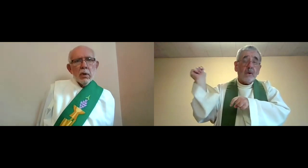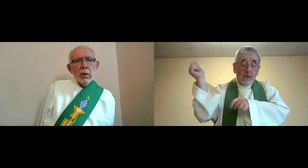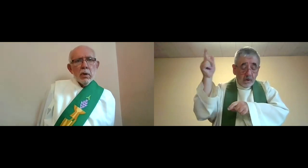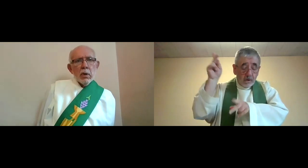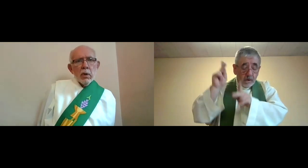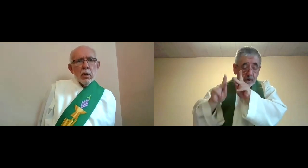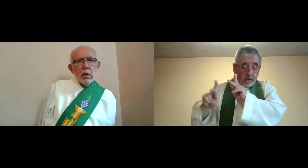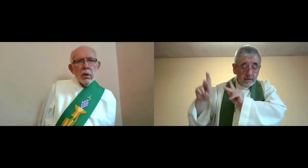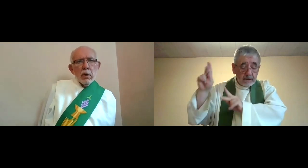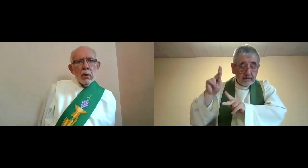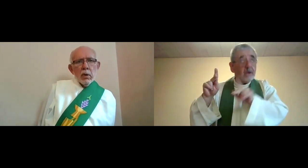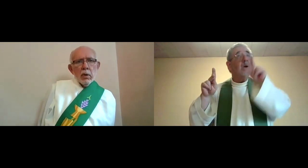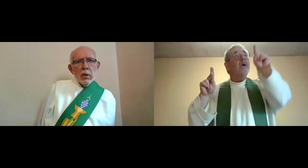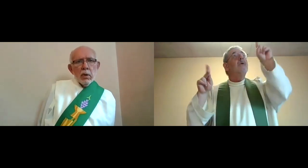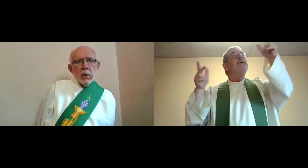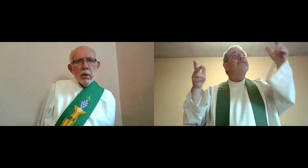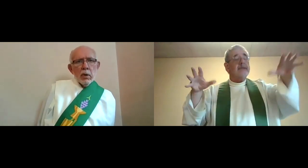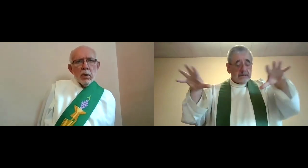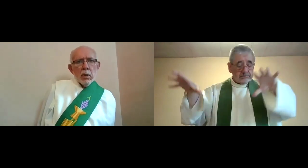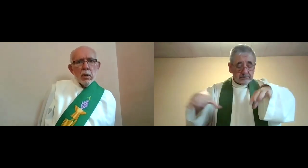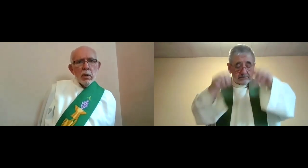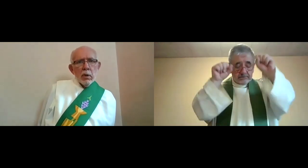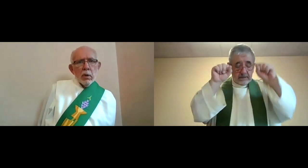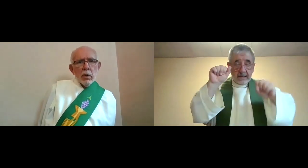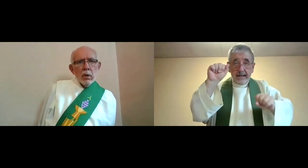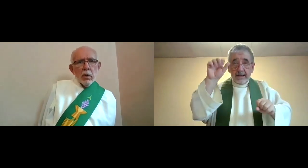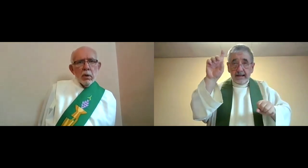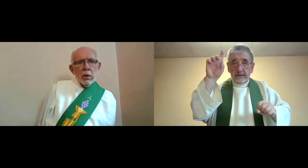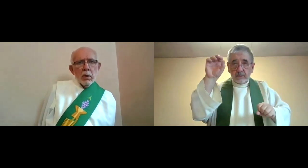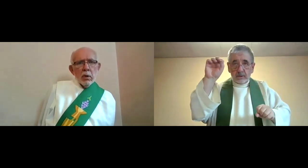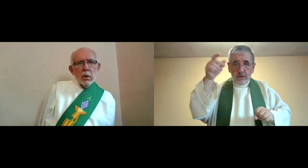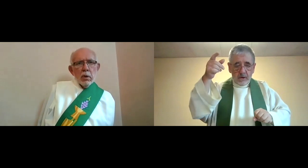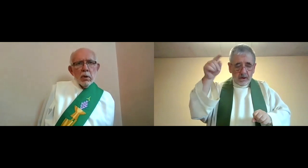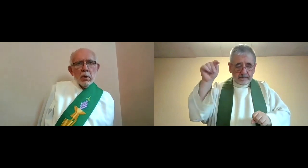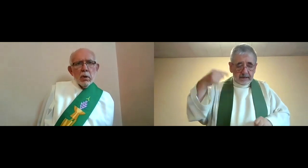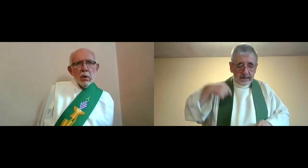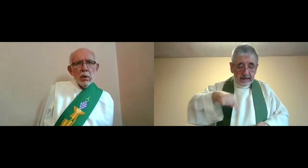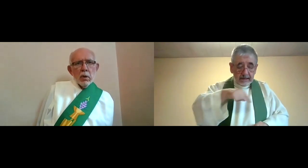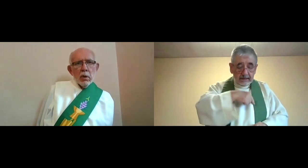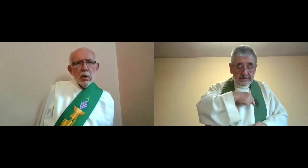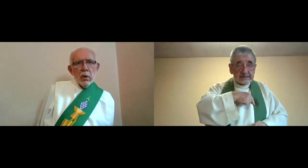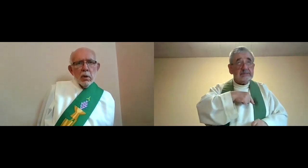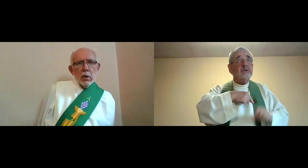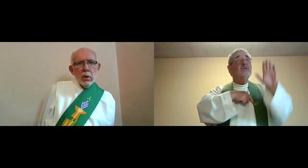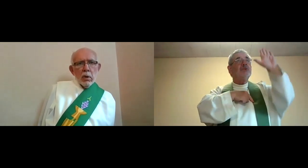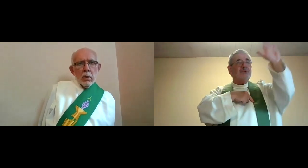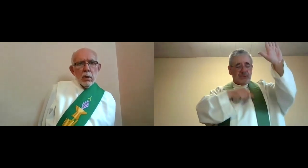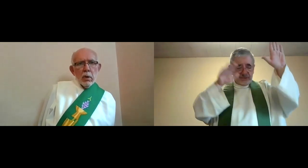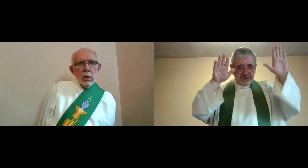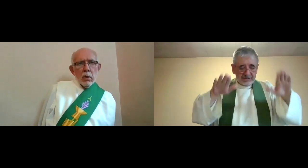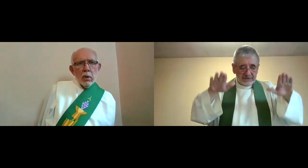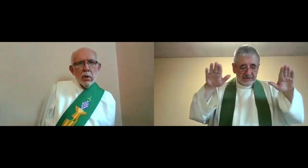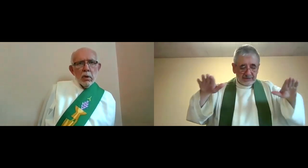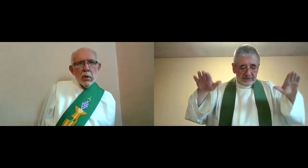by adoption, through the one sacrifice offered once and for all, bestow graciously